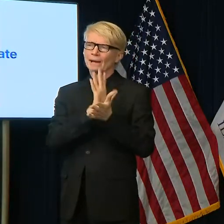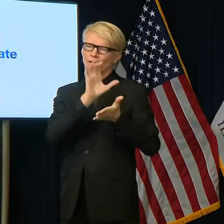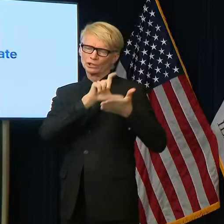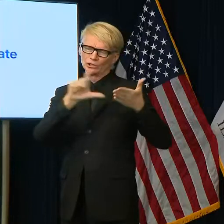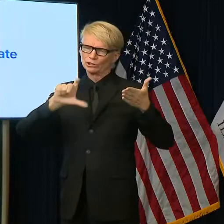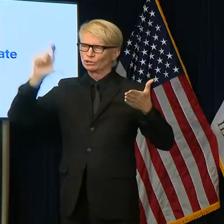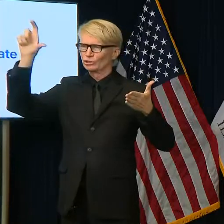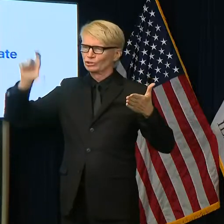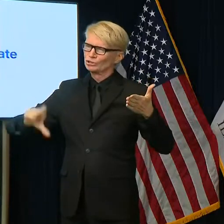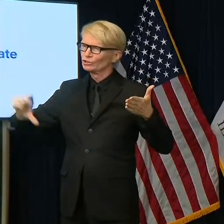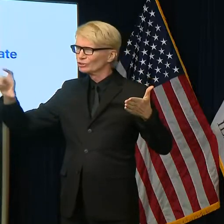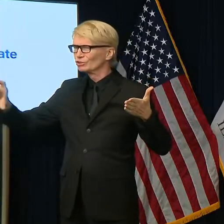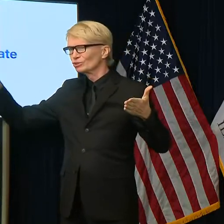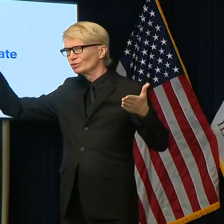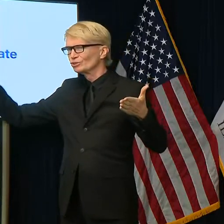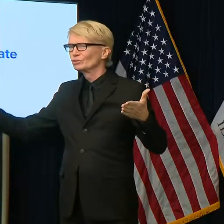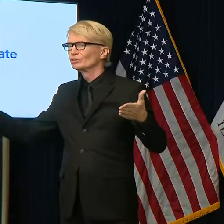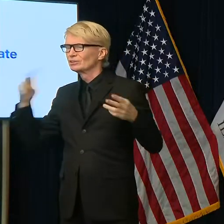have.